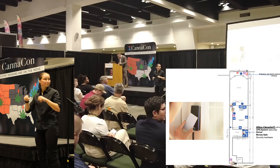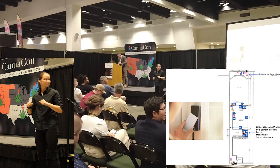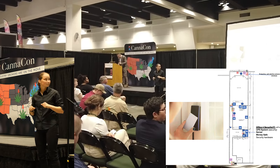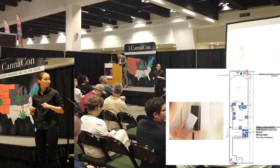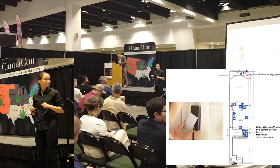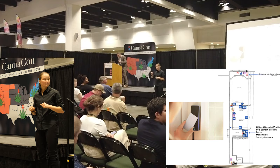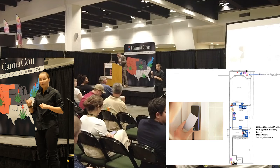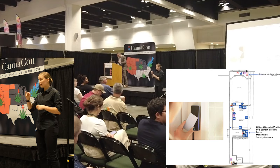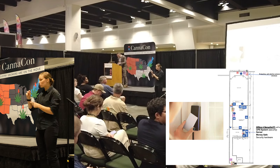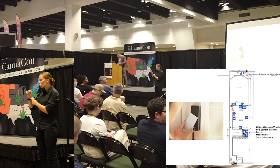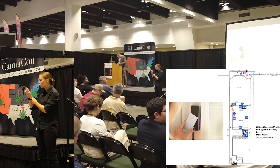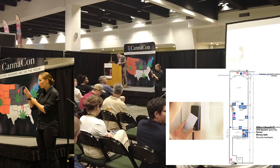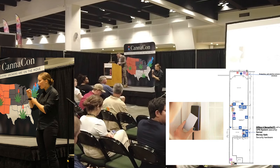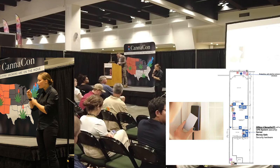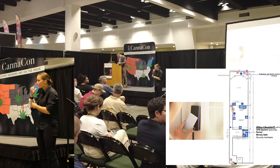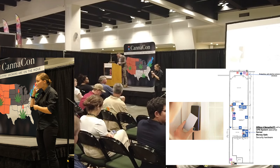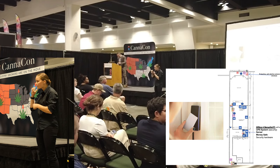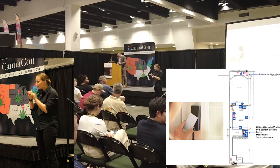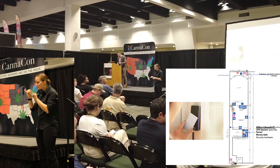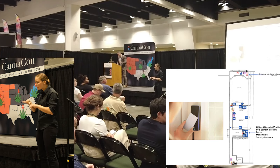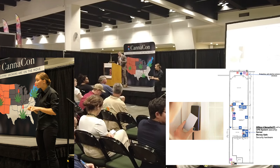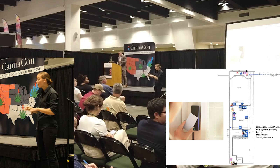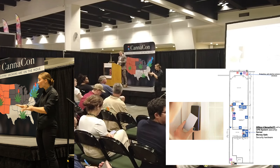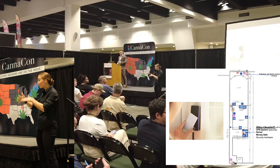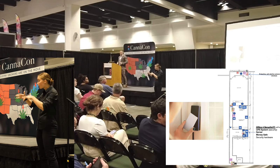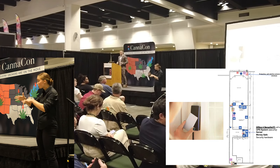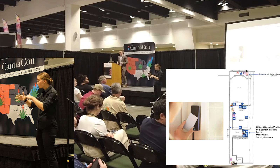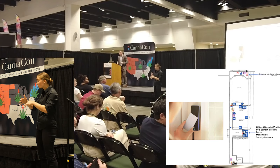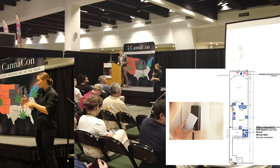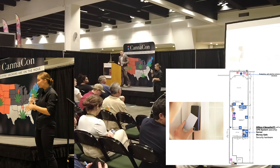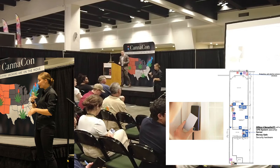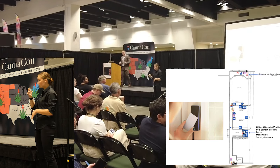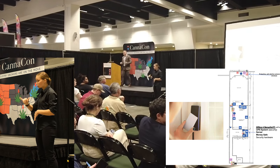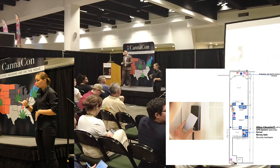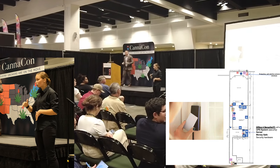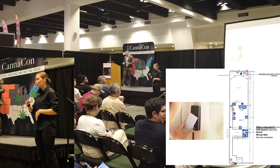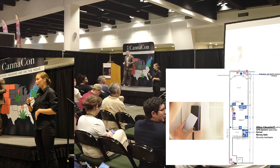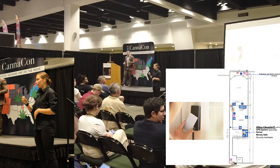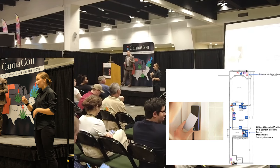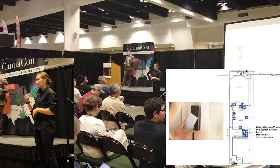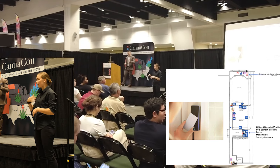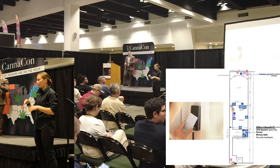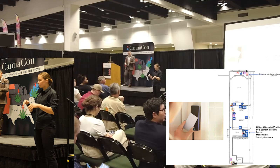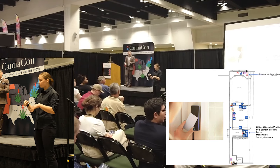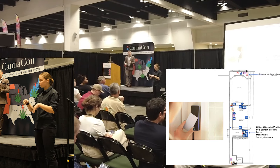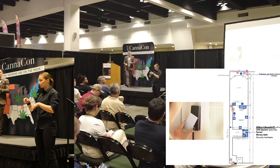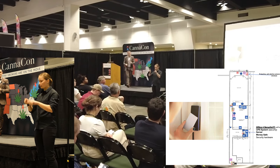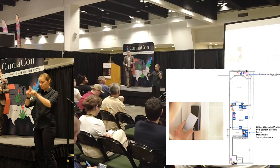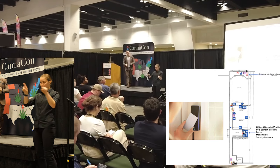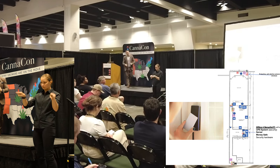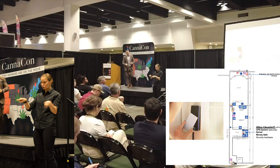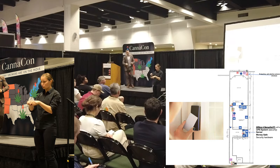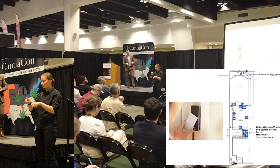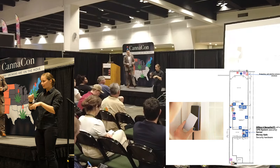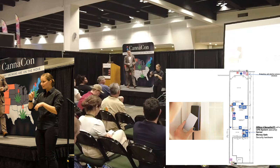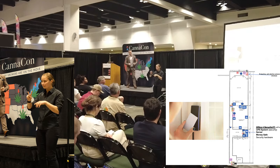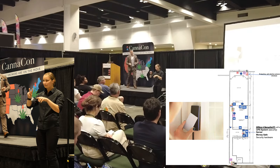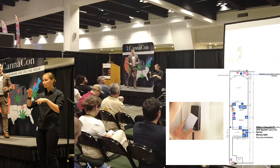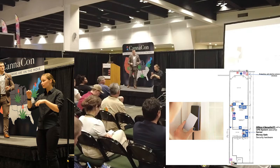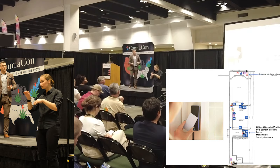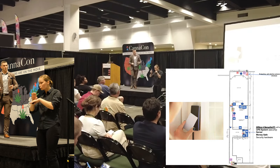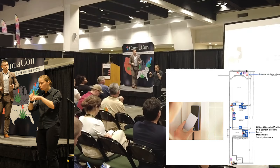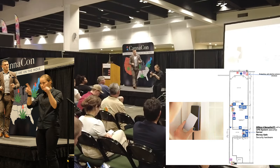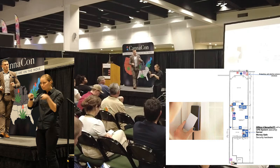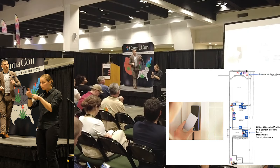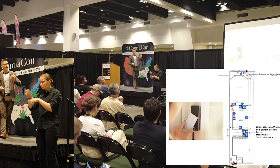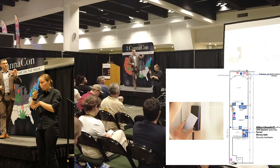intercom stations, vibration sensors, and our central viewing stations for the visual surveillance. So the